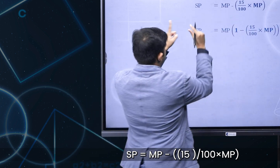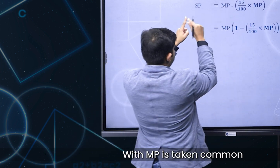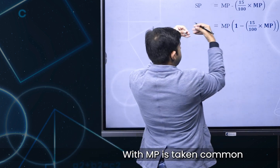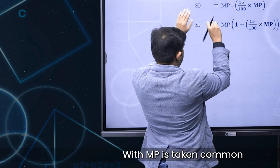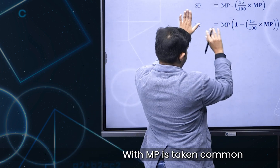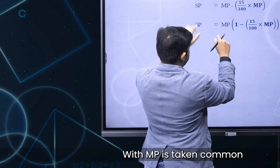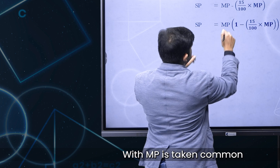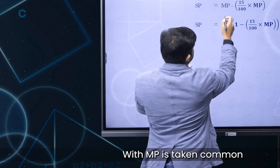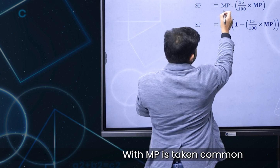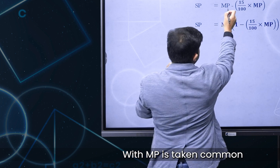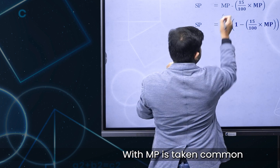Where MP is taken common.